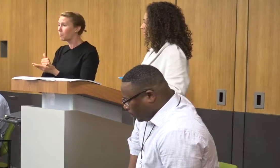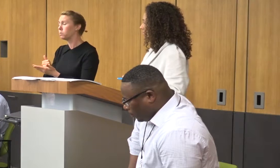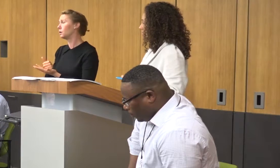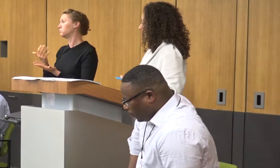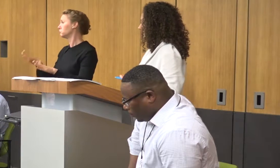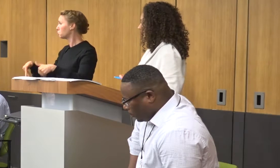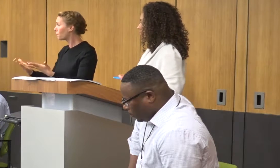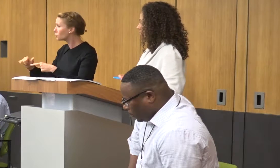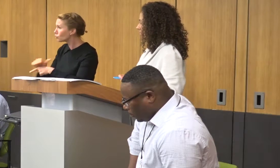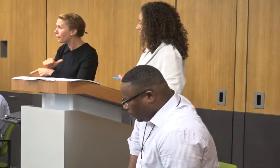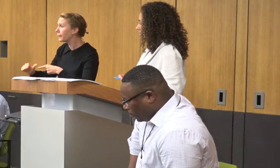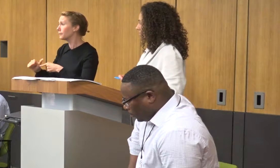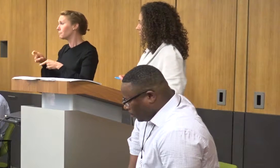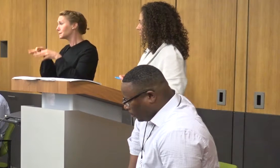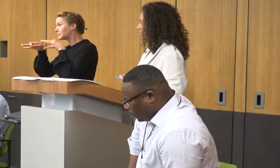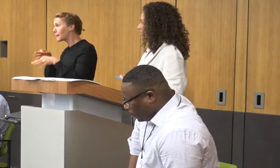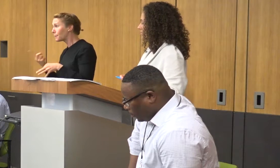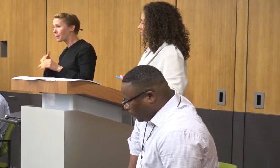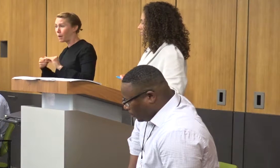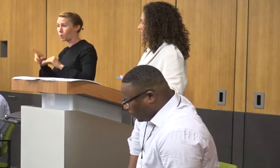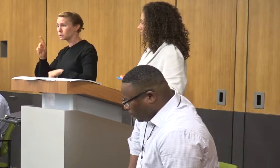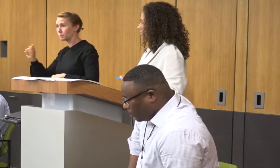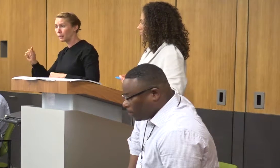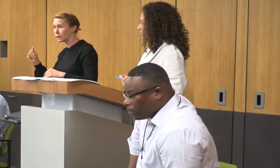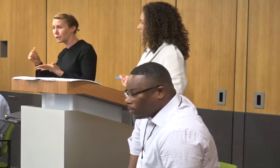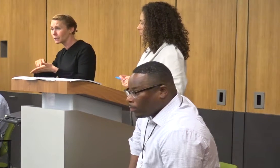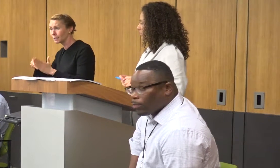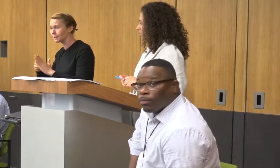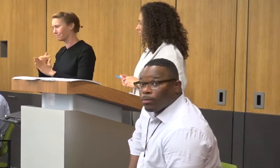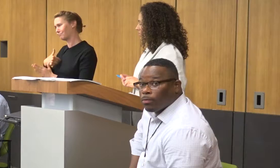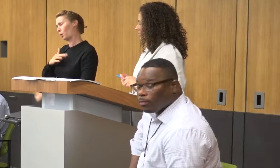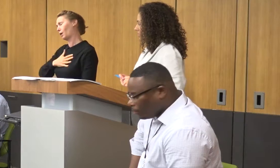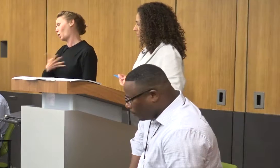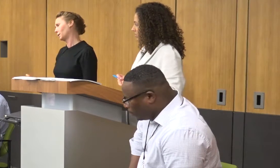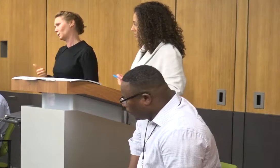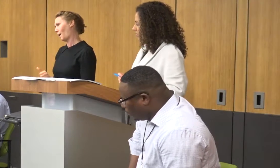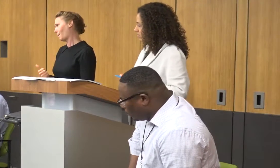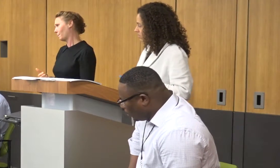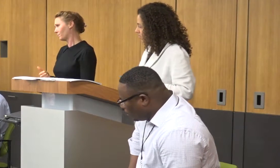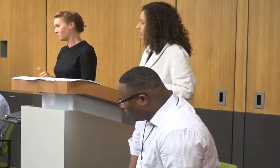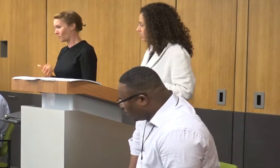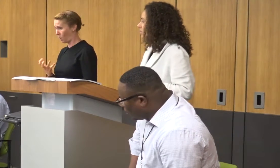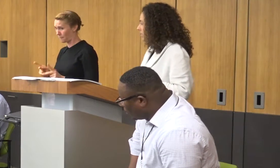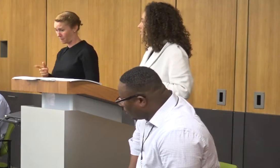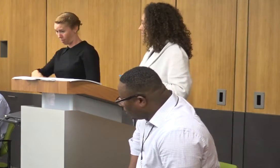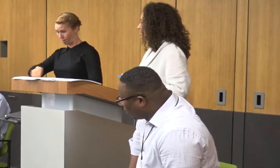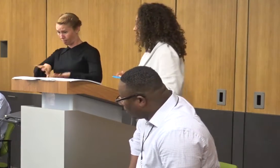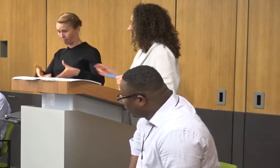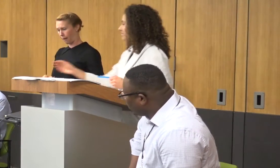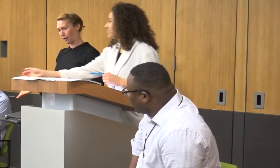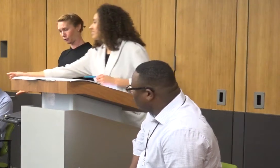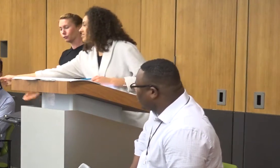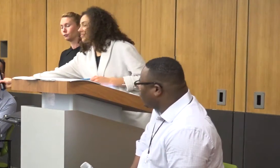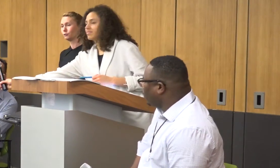to just explain something about disability, we're very, very willing to help, because we want to get people hired.